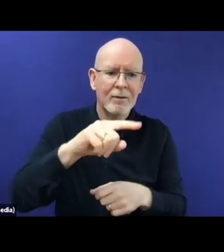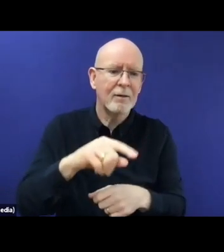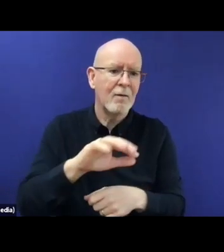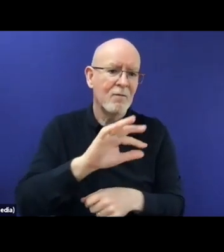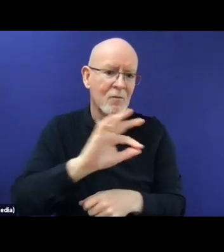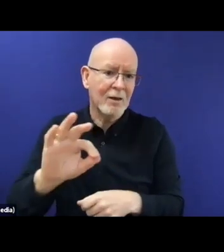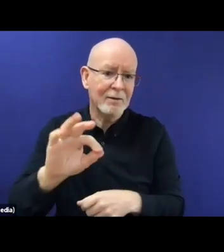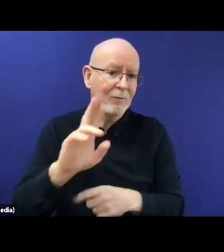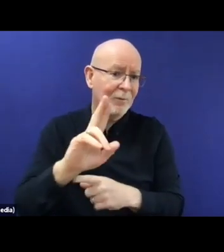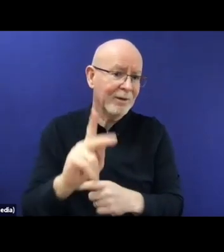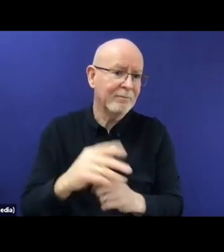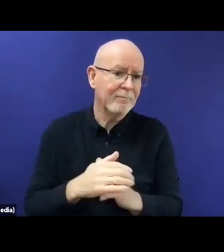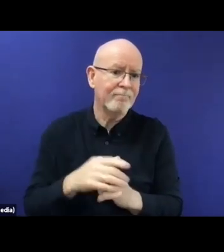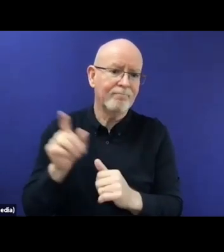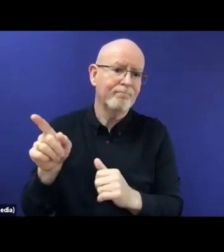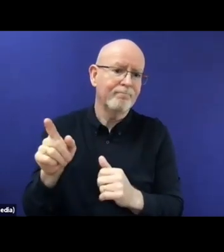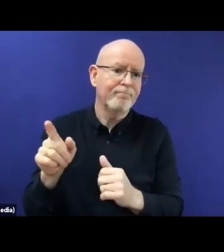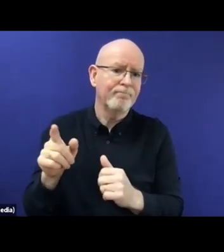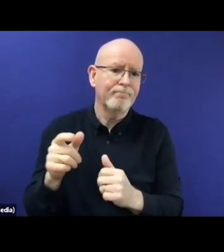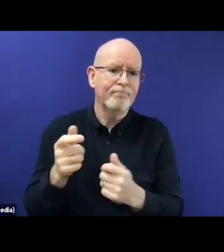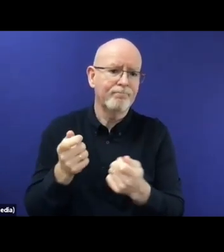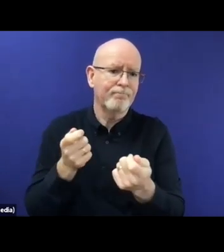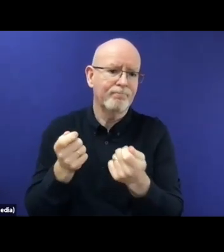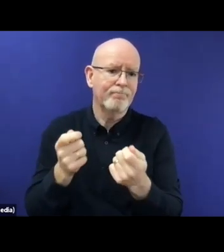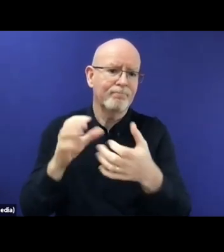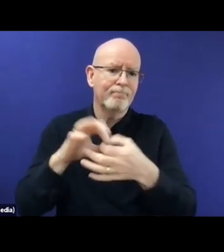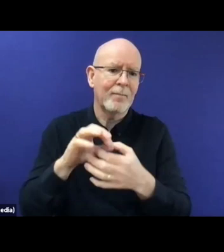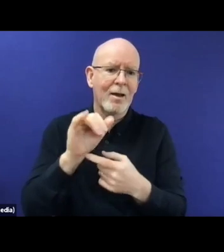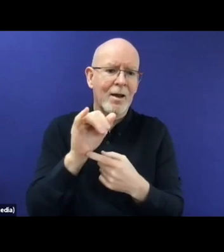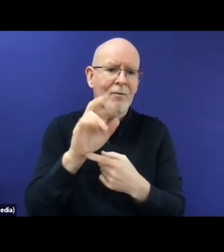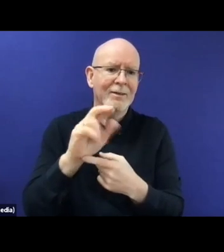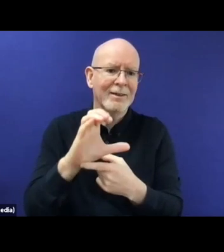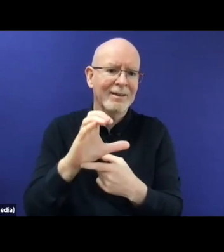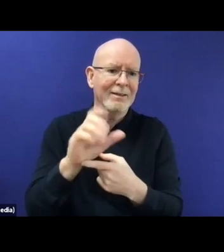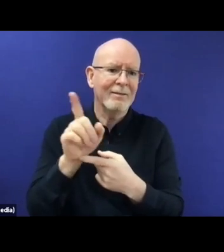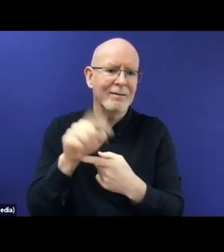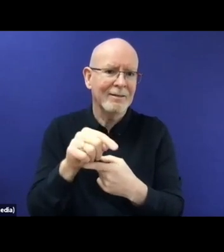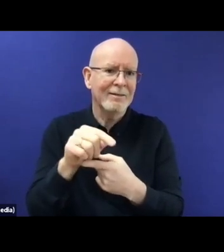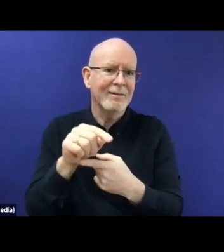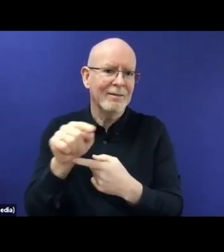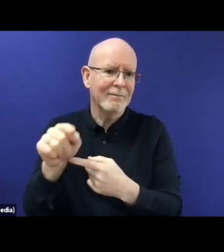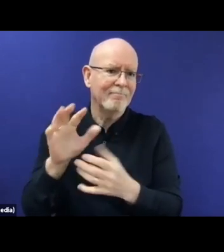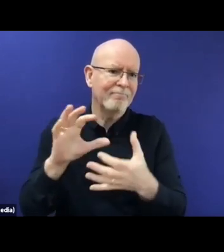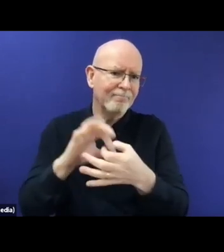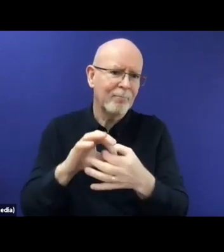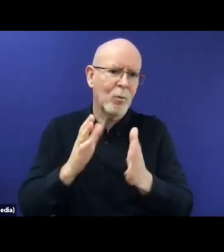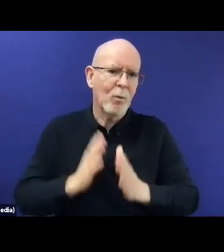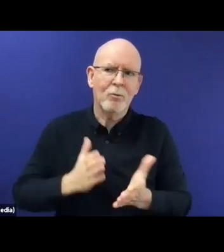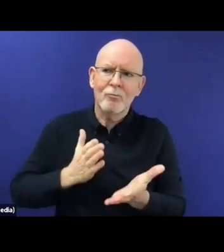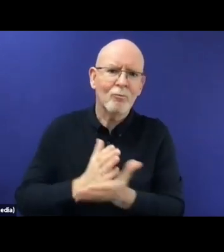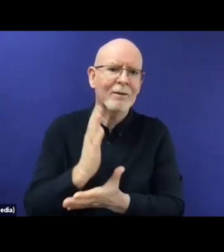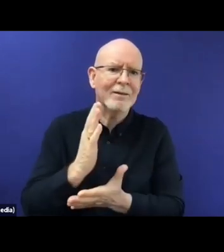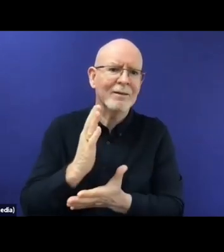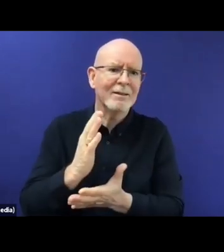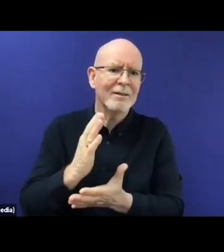Refugees, BHER, project in Dadaab refugee camp. For the duration of his graduate studies, Abikar was a